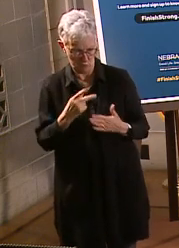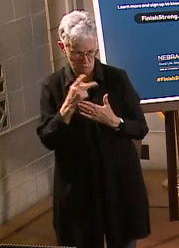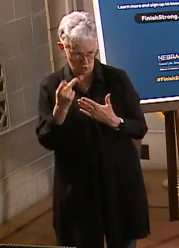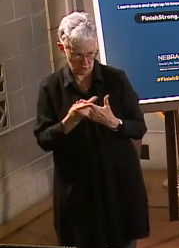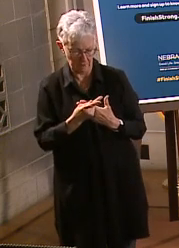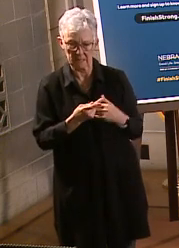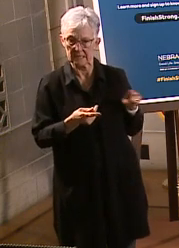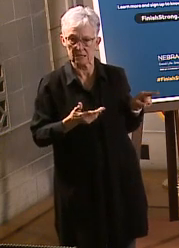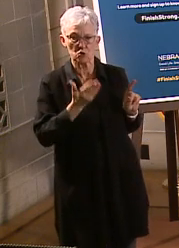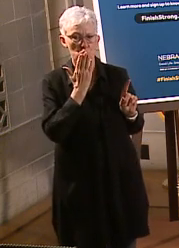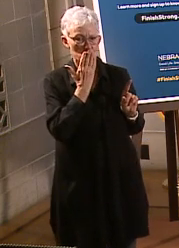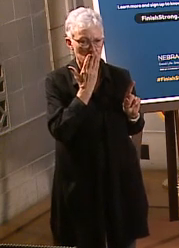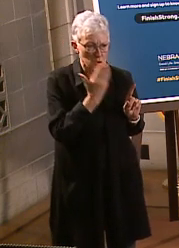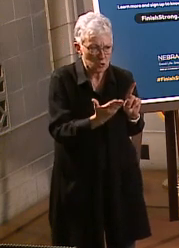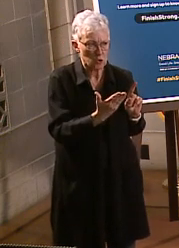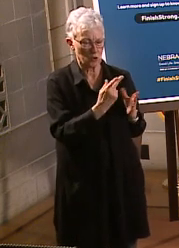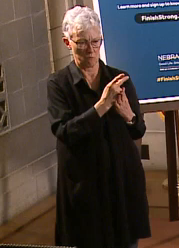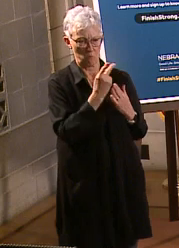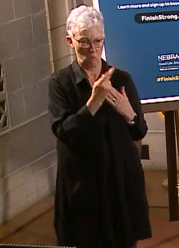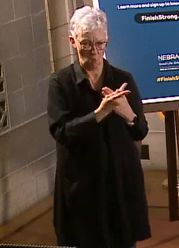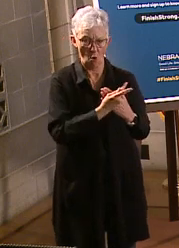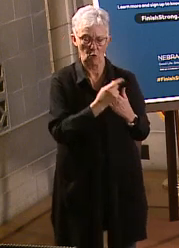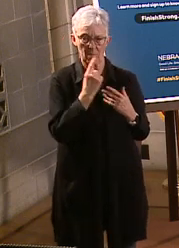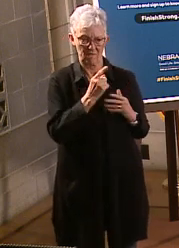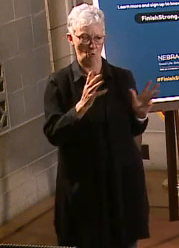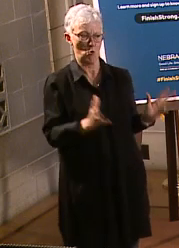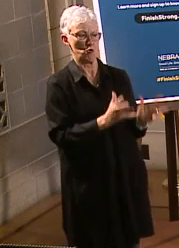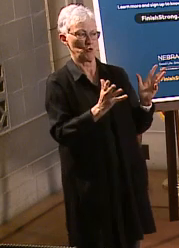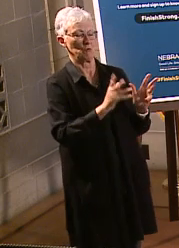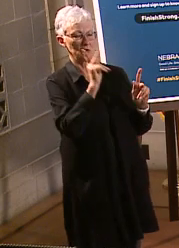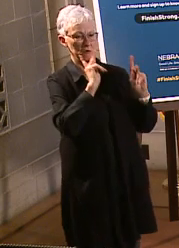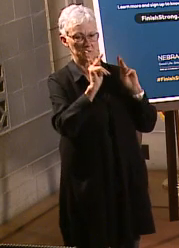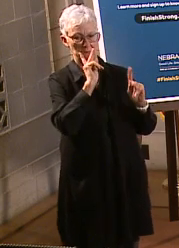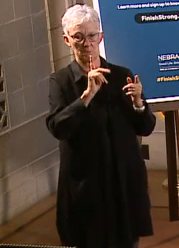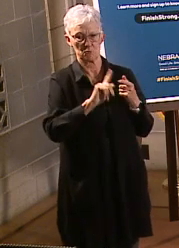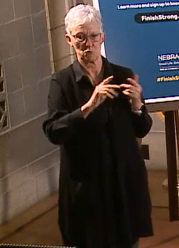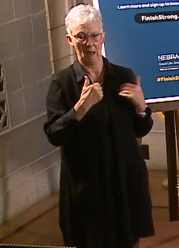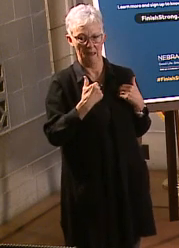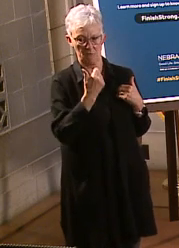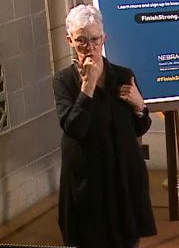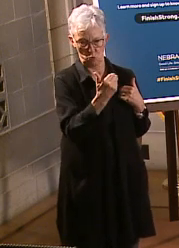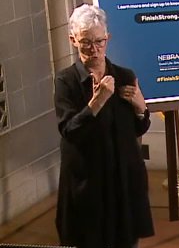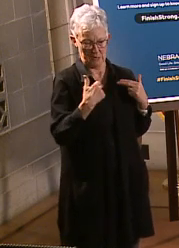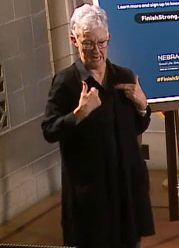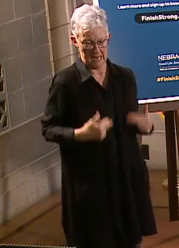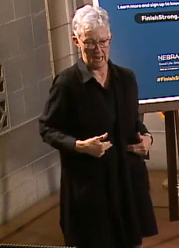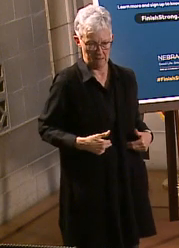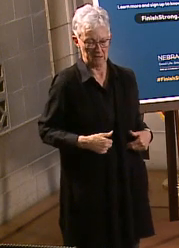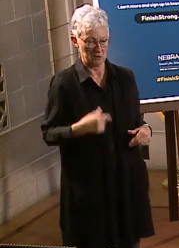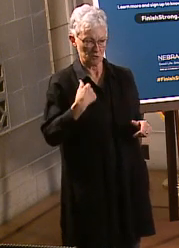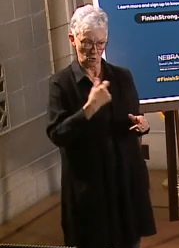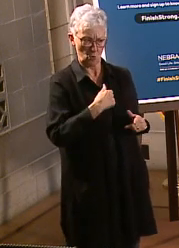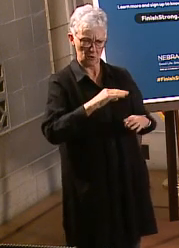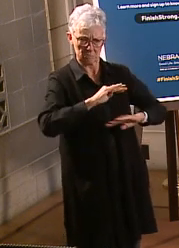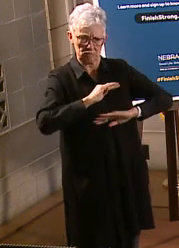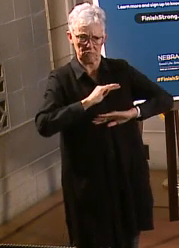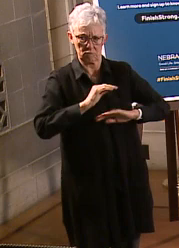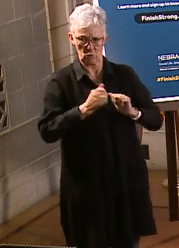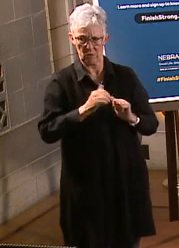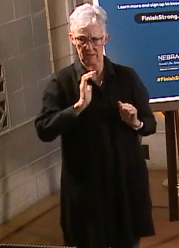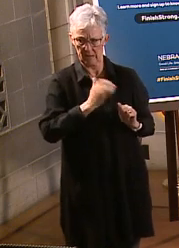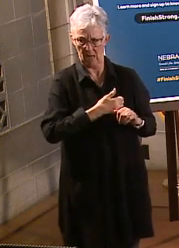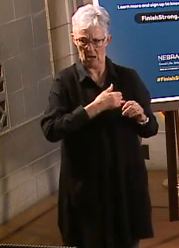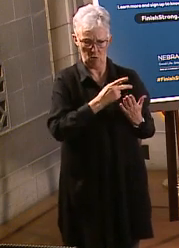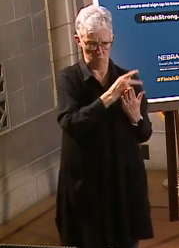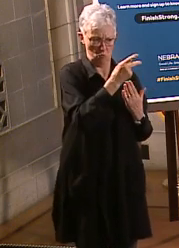great program. It encourages wellness. We're really pleased with what we put together here. And while the Biden administration has